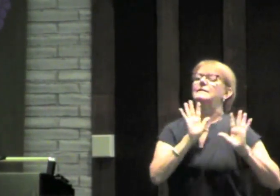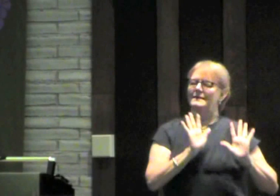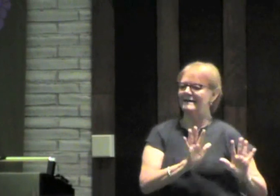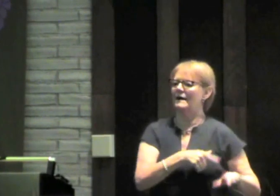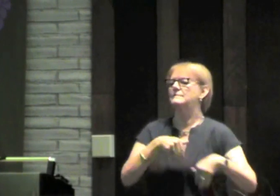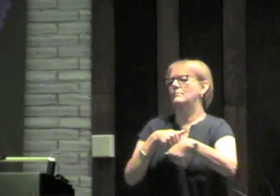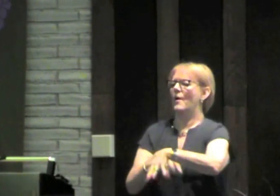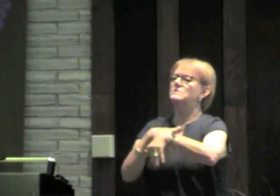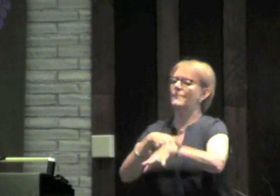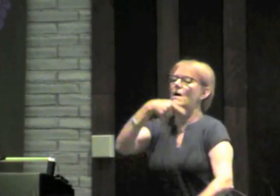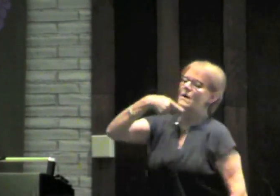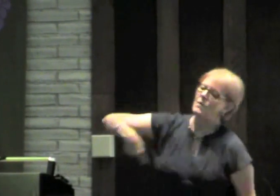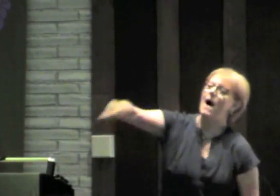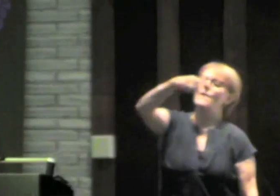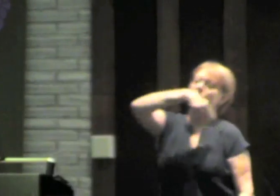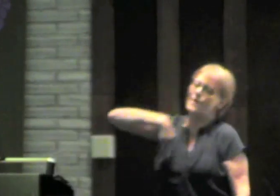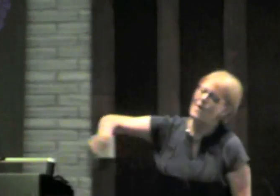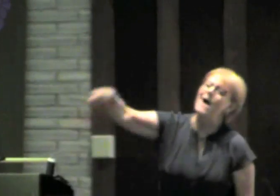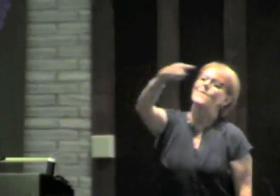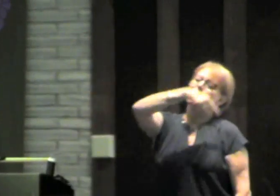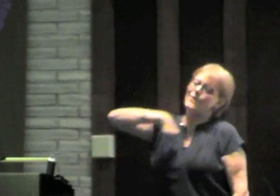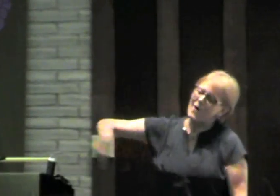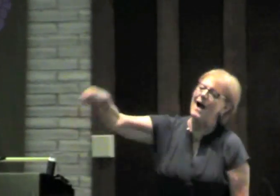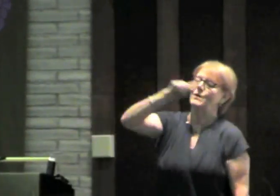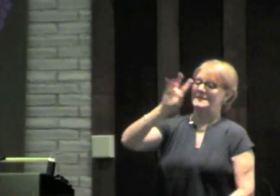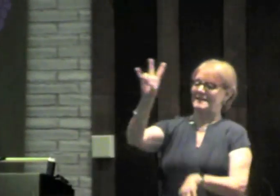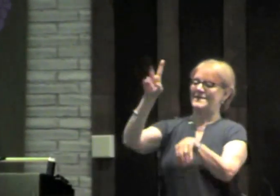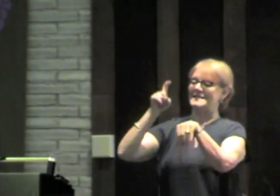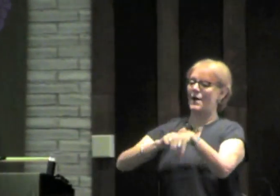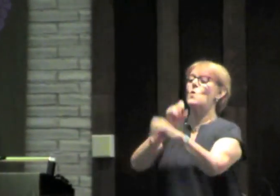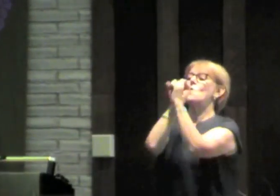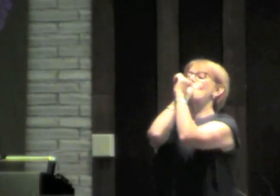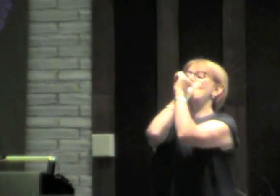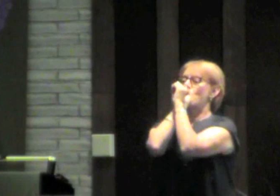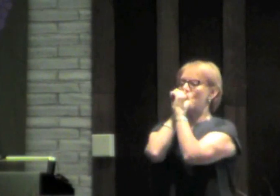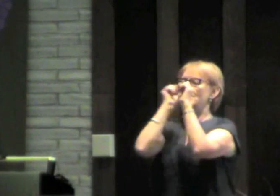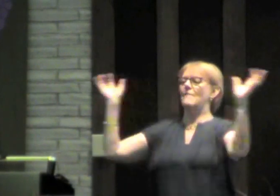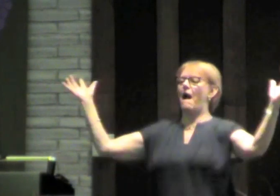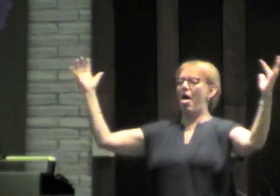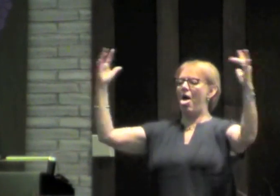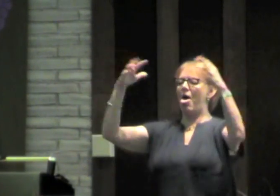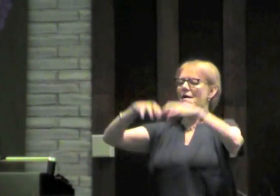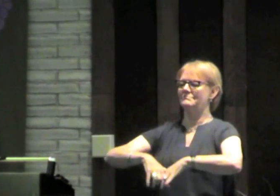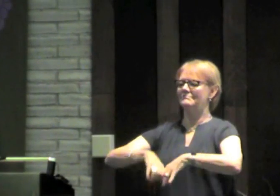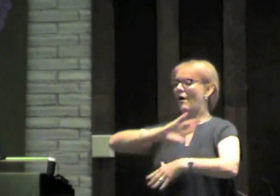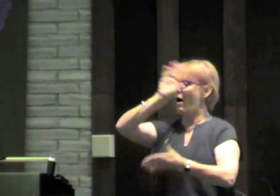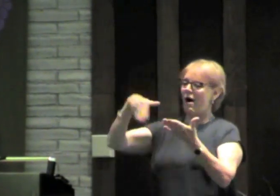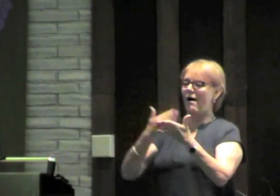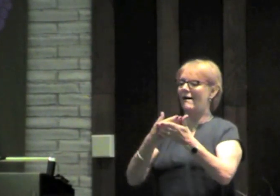people against 10,000 soldiers, and they would march around and around the city 7 times. And then when the horn blew, the walls came